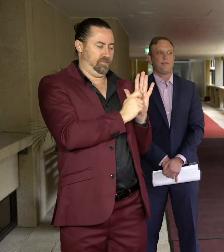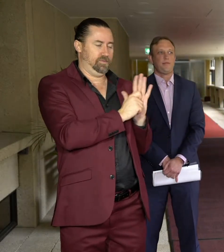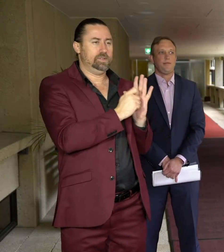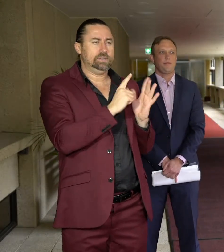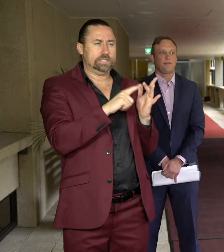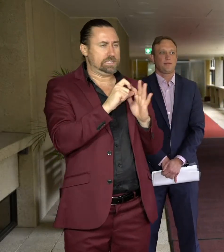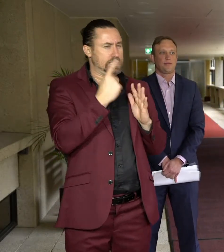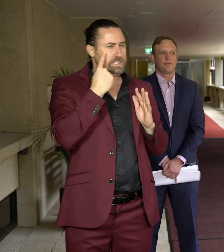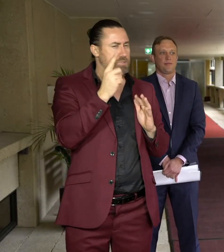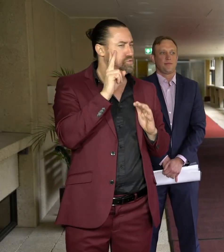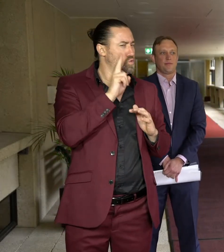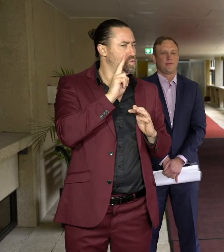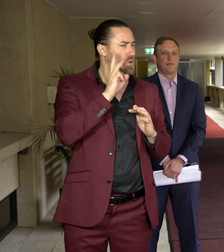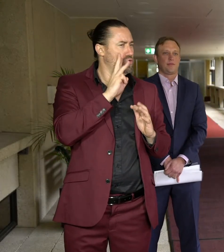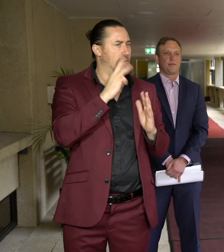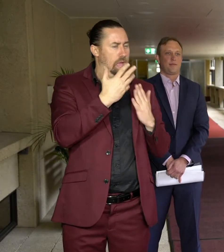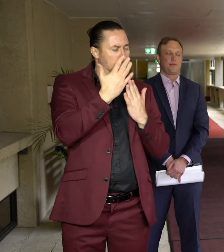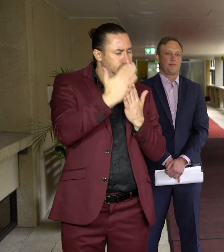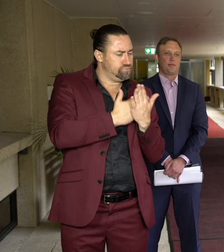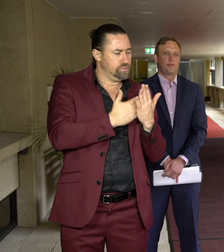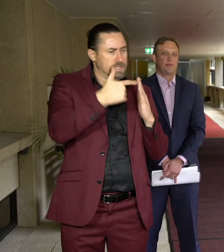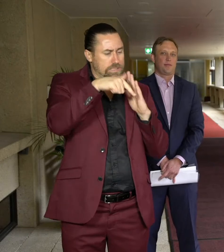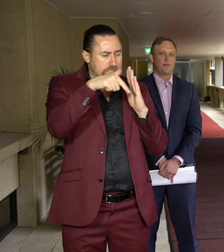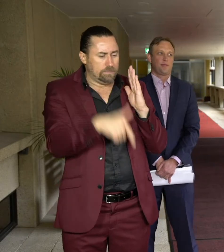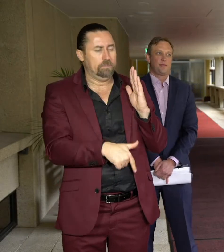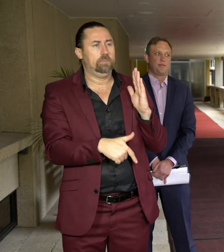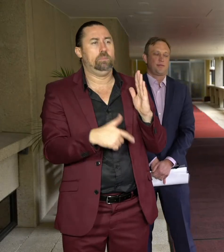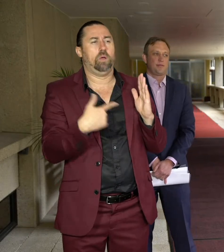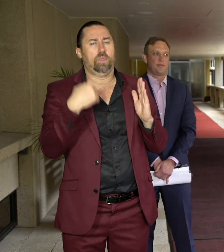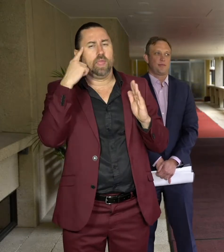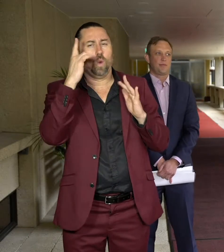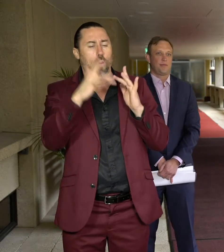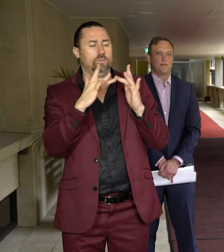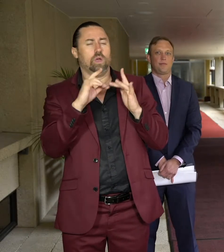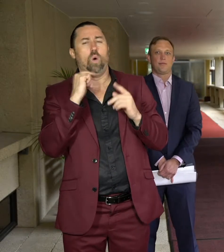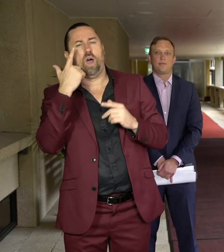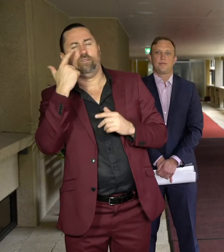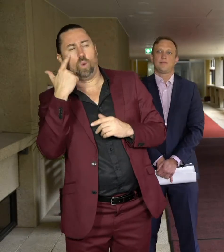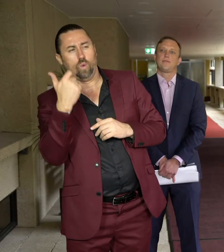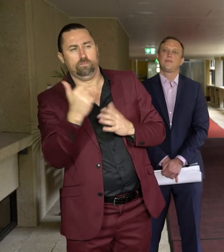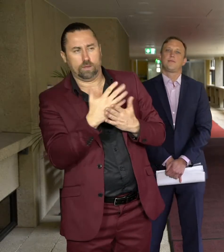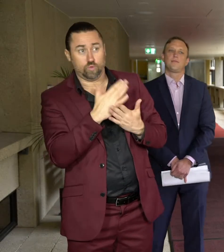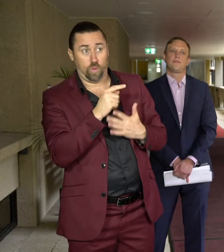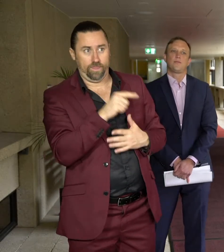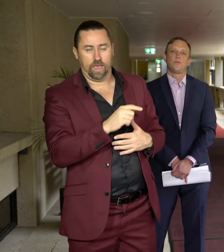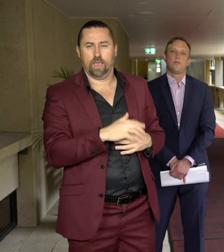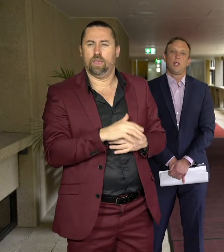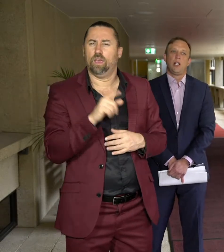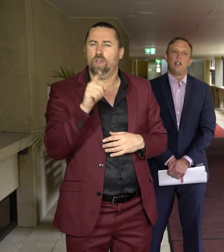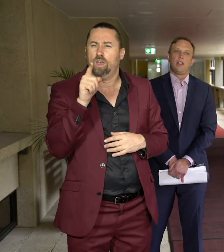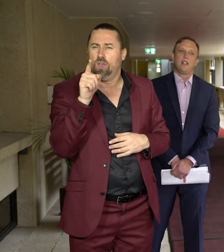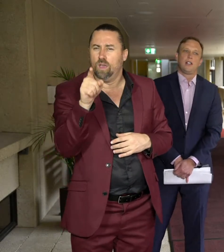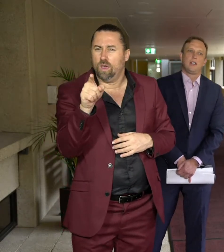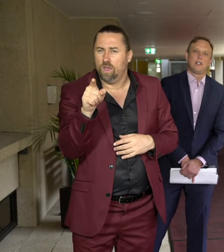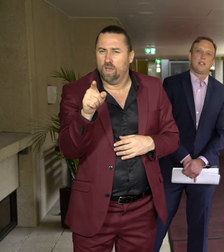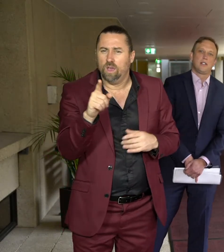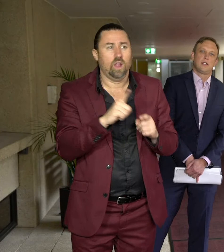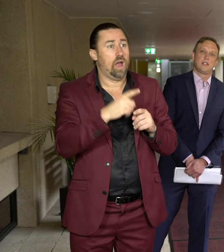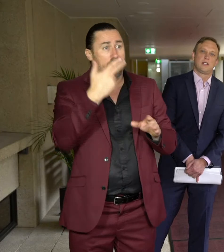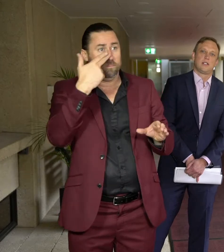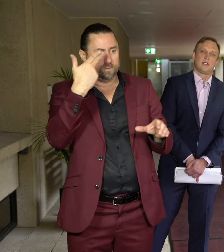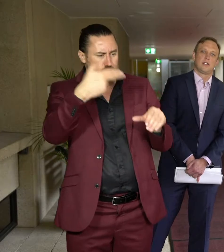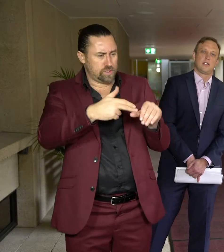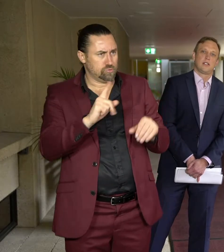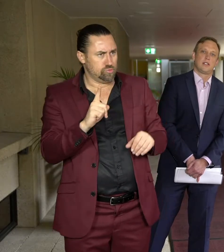comprehensive list a couple of days ago, so I would have hoped it's already up on the website, but I'll check on that and make sure it's up. Do you know if it includes fuel